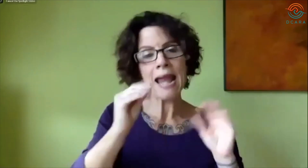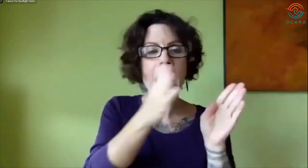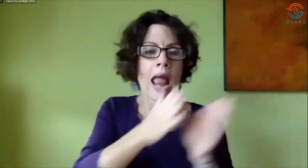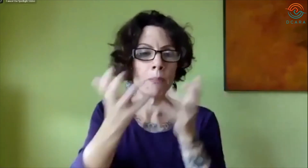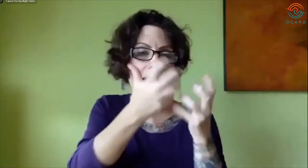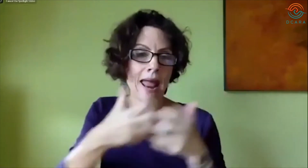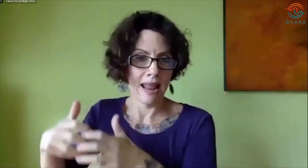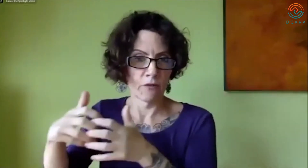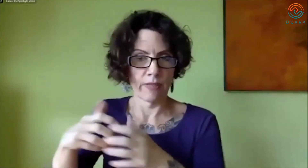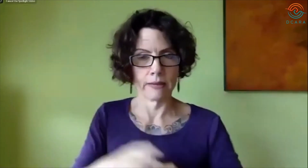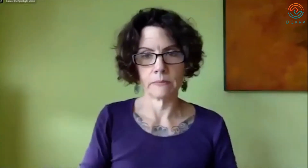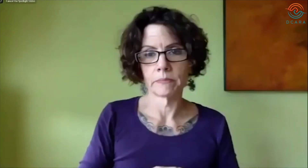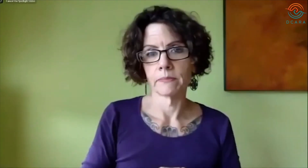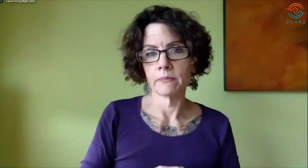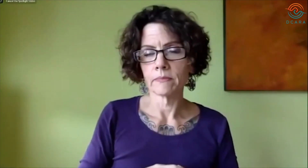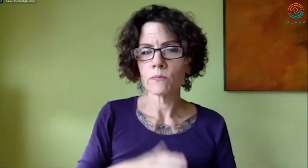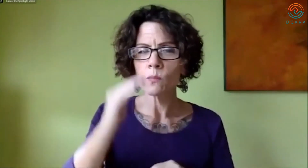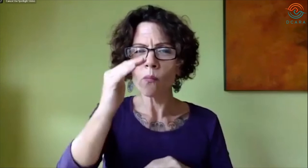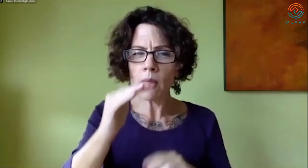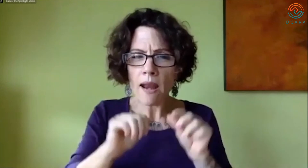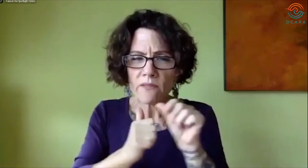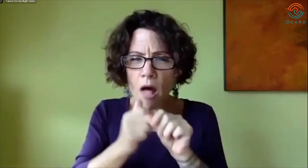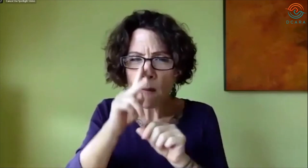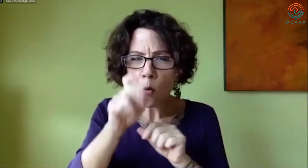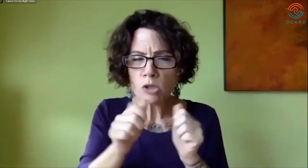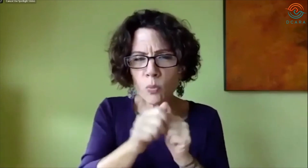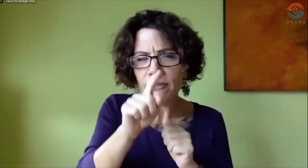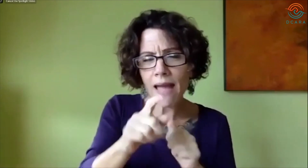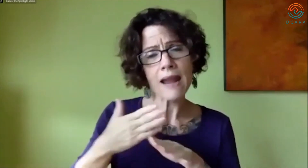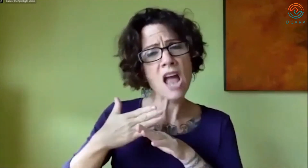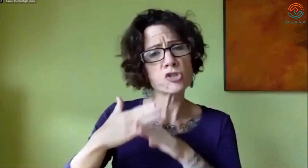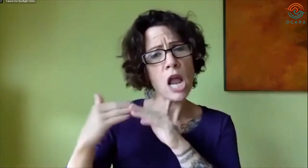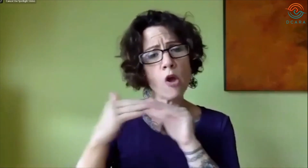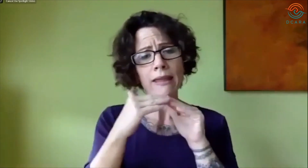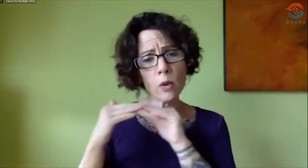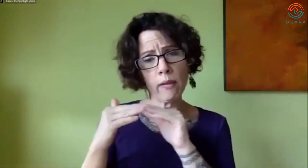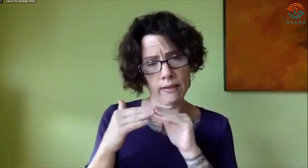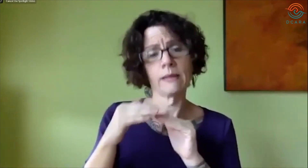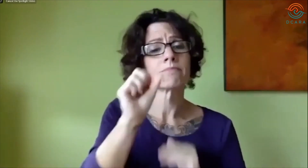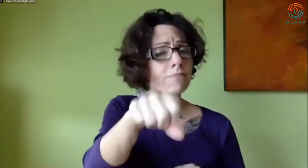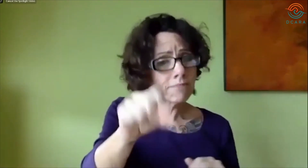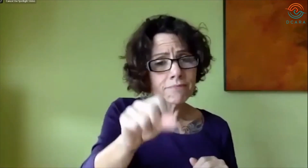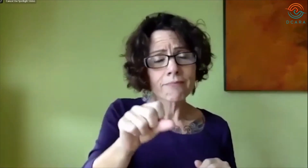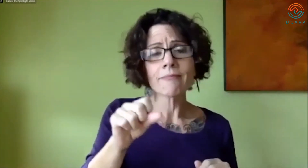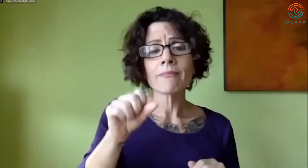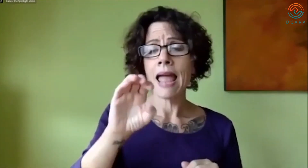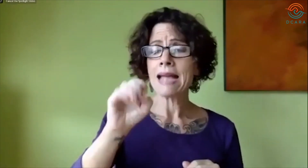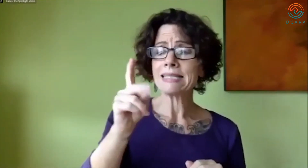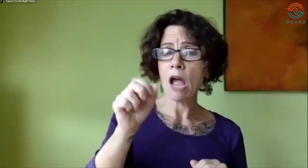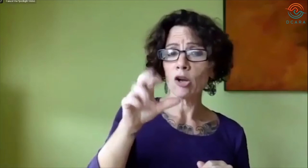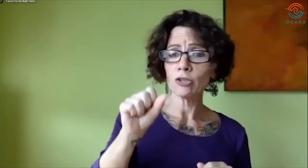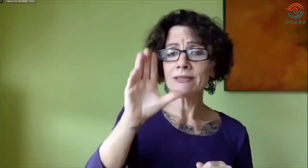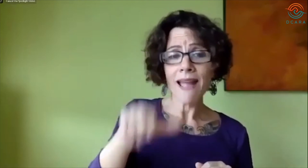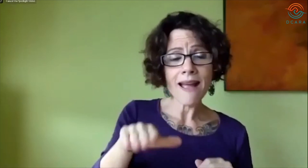Just remember that they're also supportive and that communication is